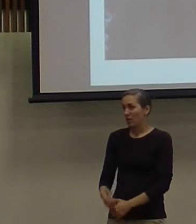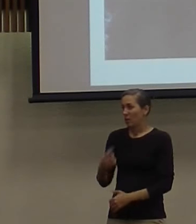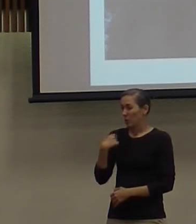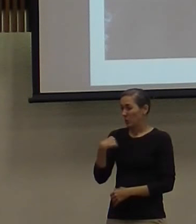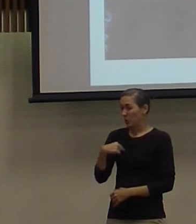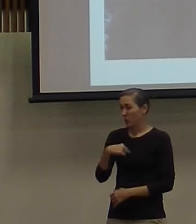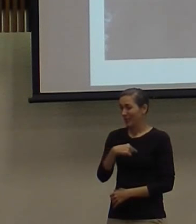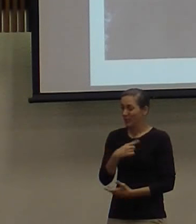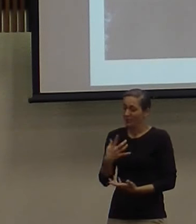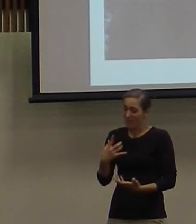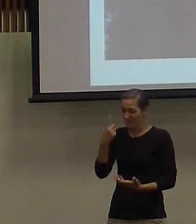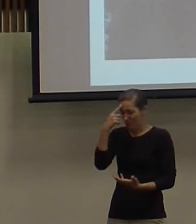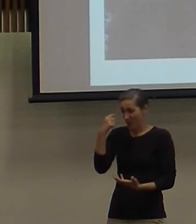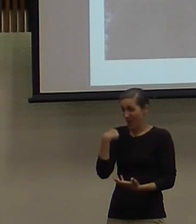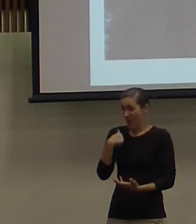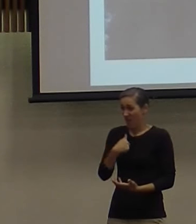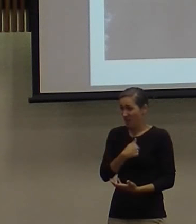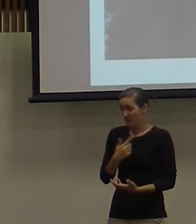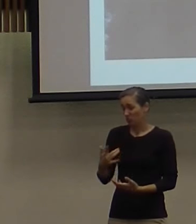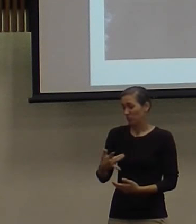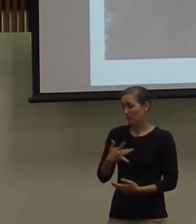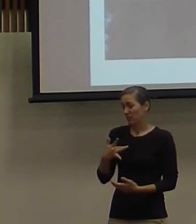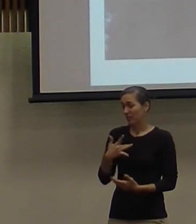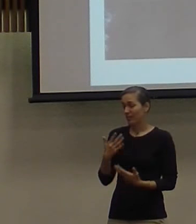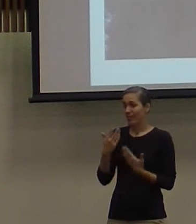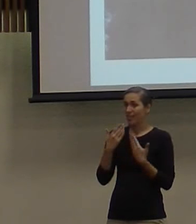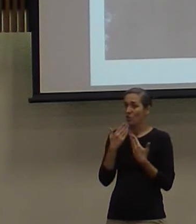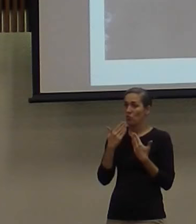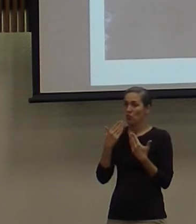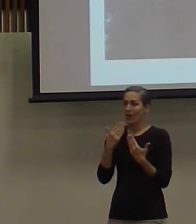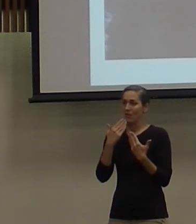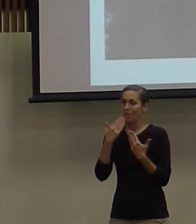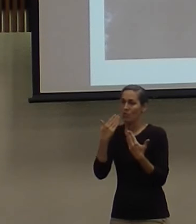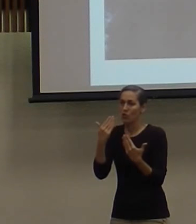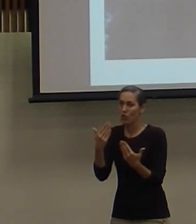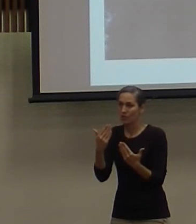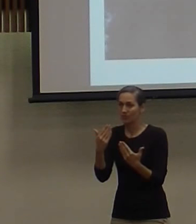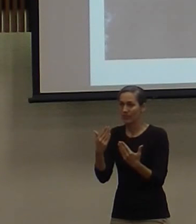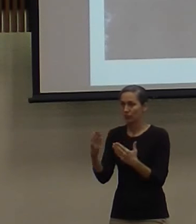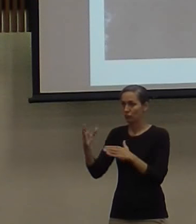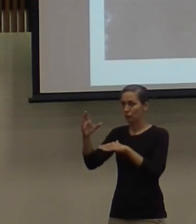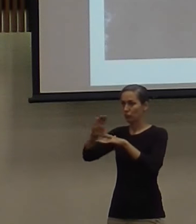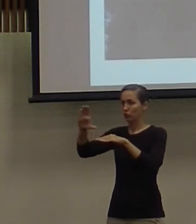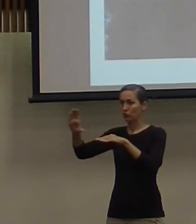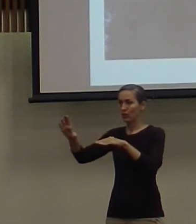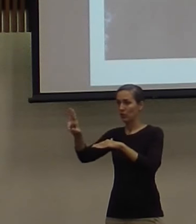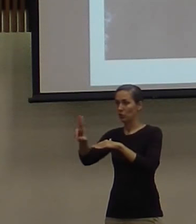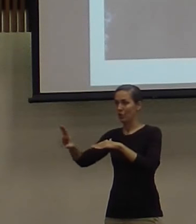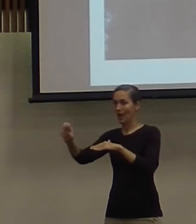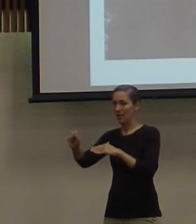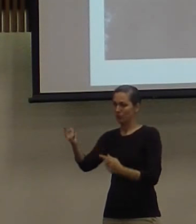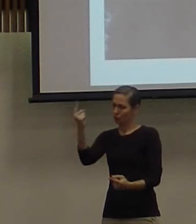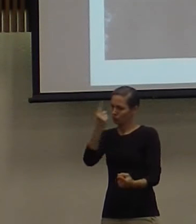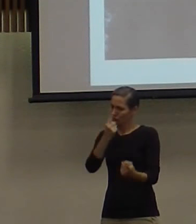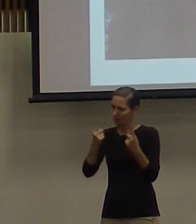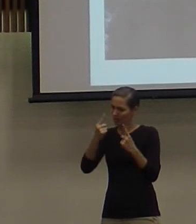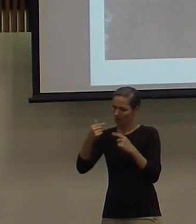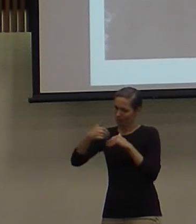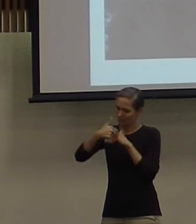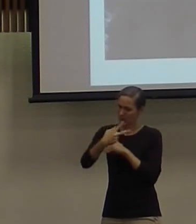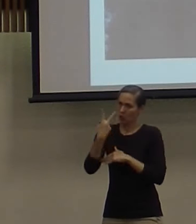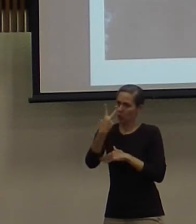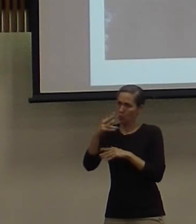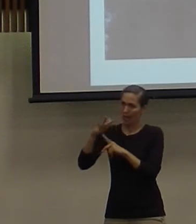we to us we feel grateful for the thought of the churches of Christ in the U.S. that they send two helicopters